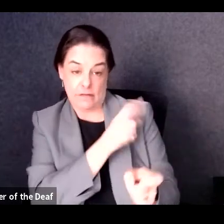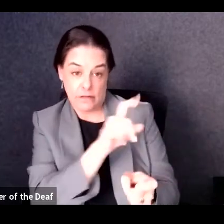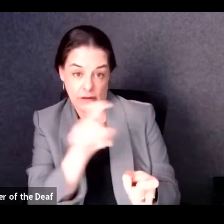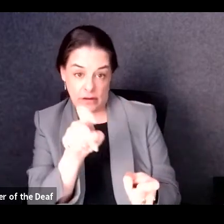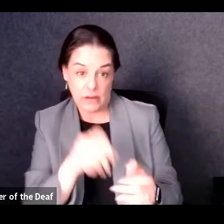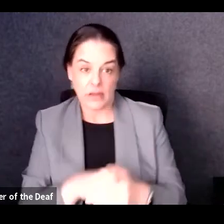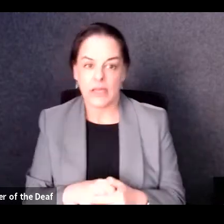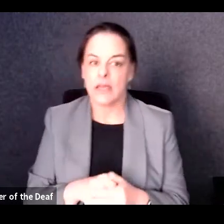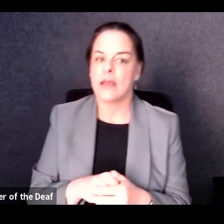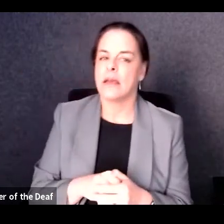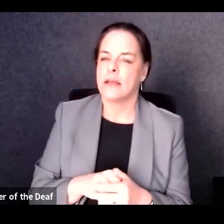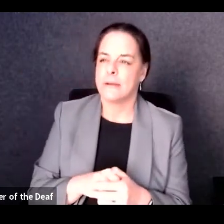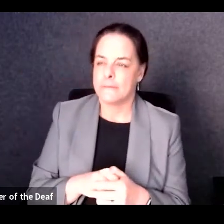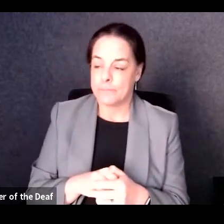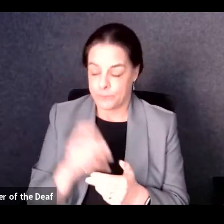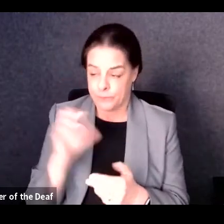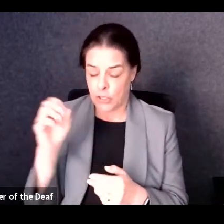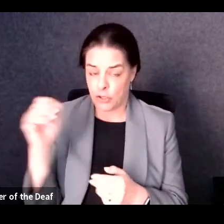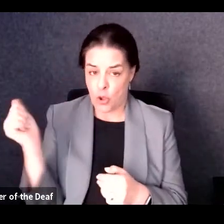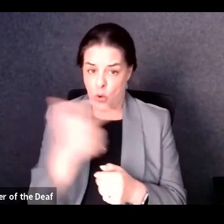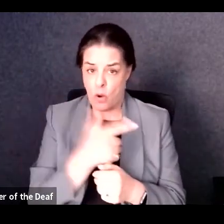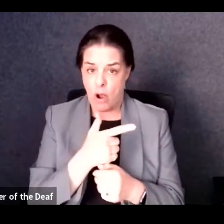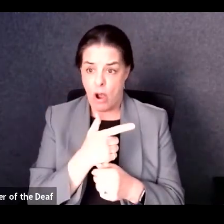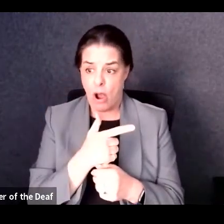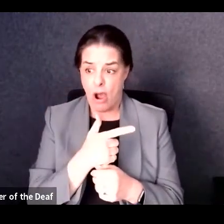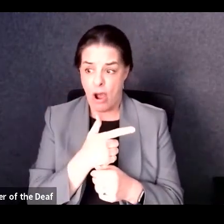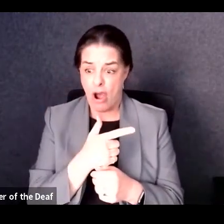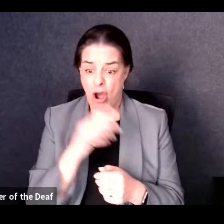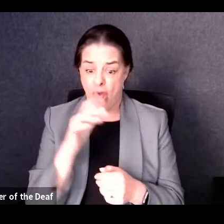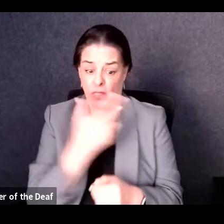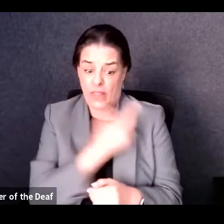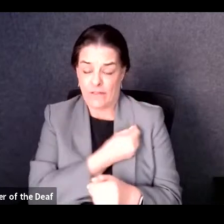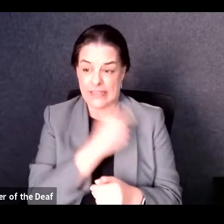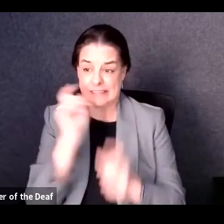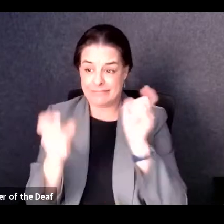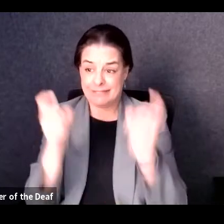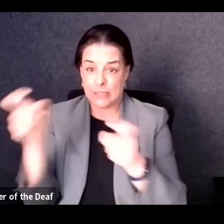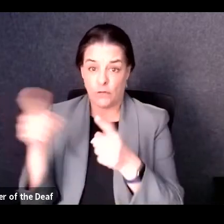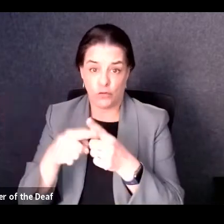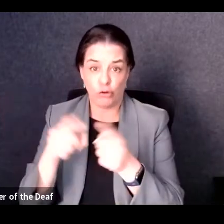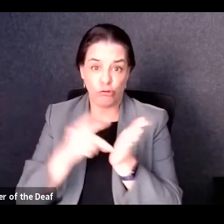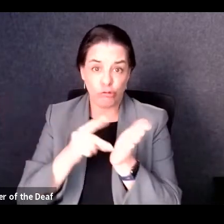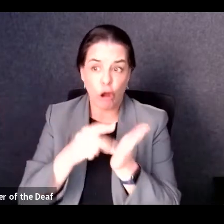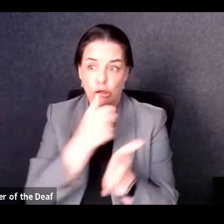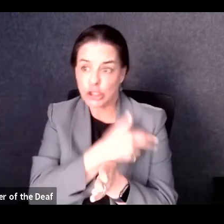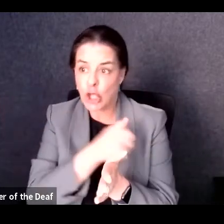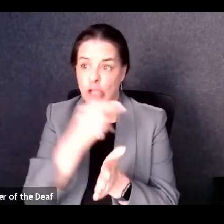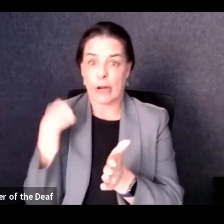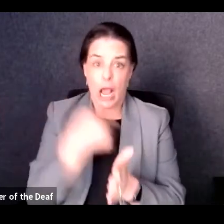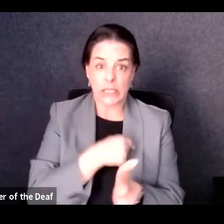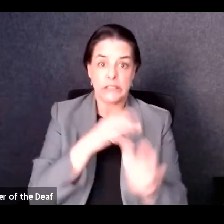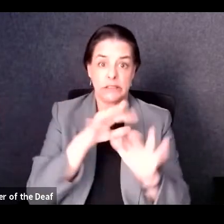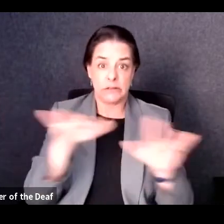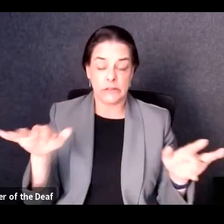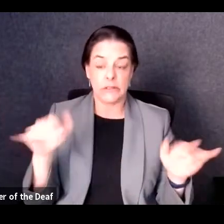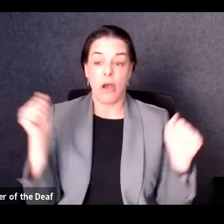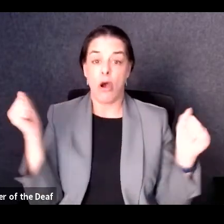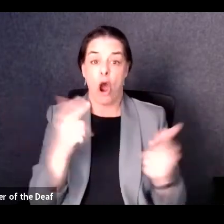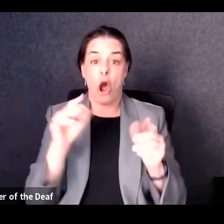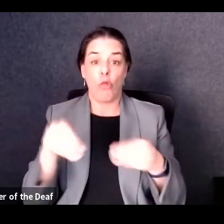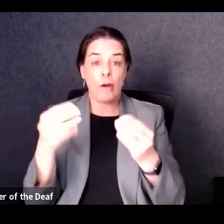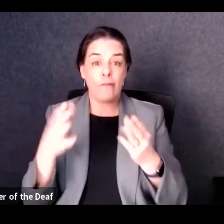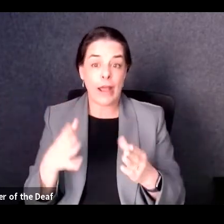So all of the allocation gets distributed to providers, including us, and each of those providers uses